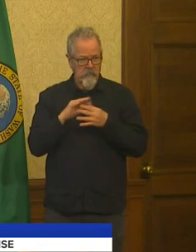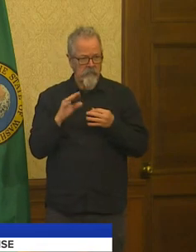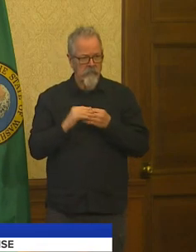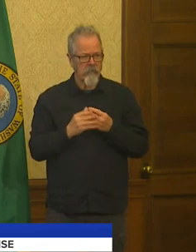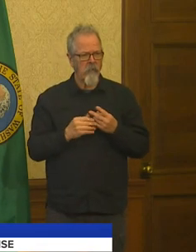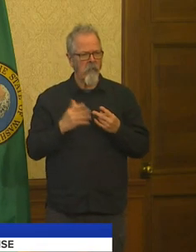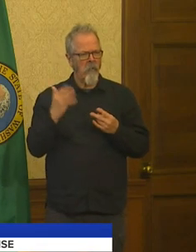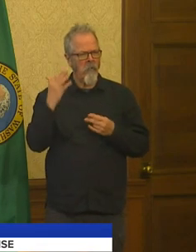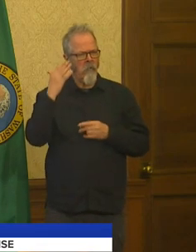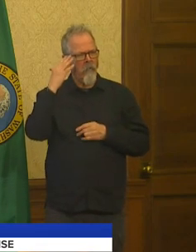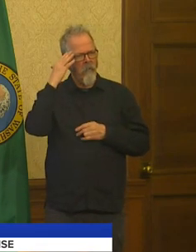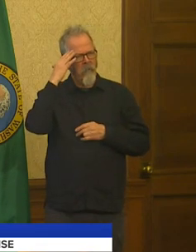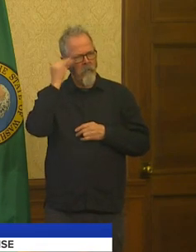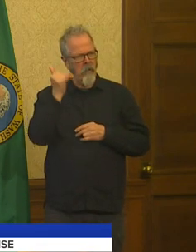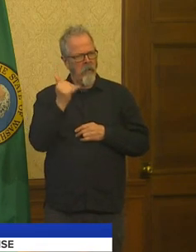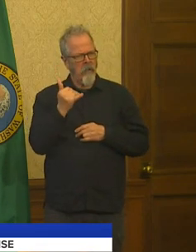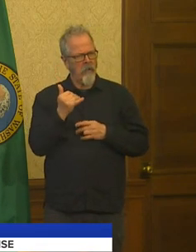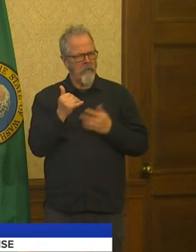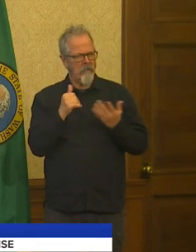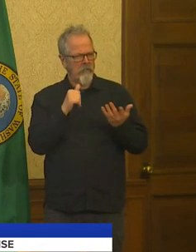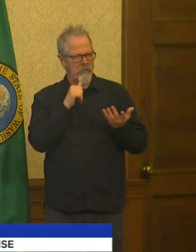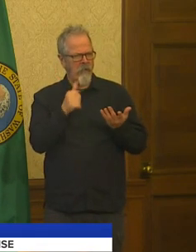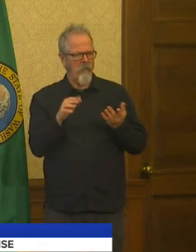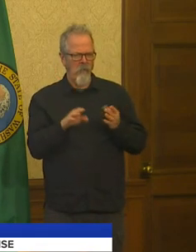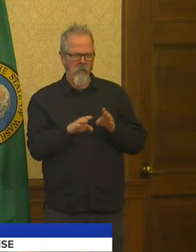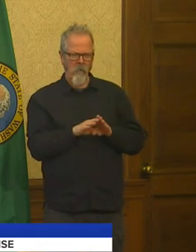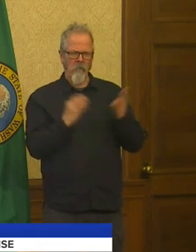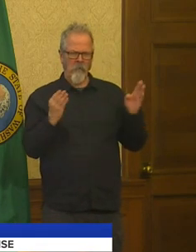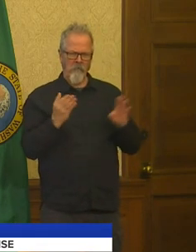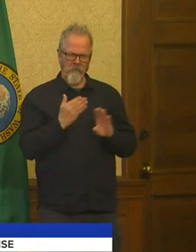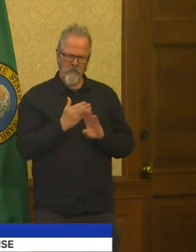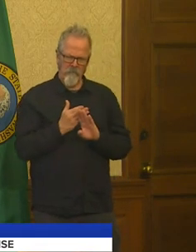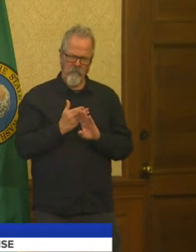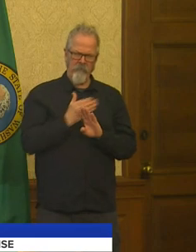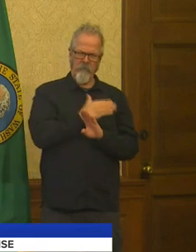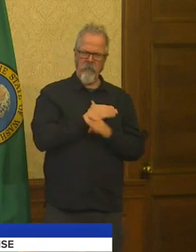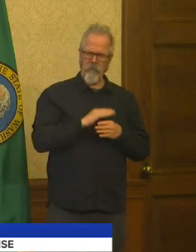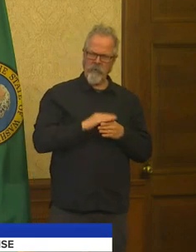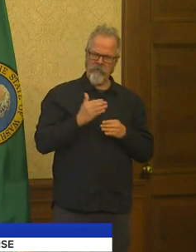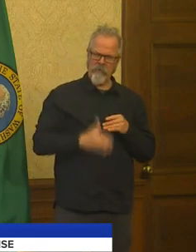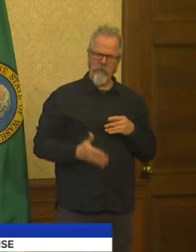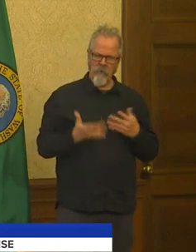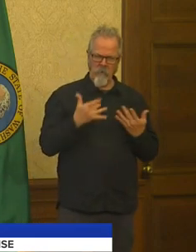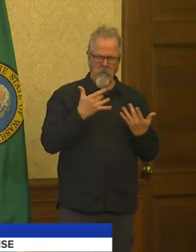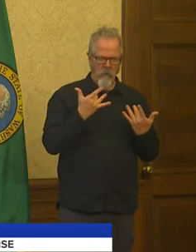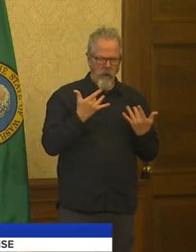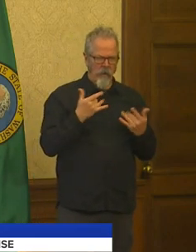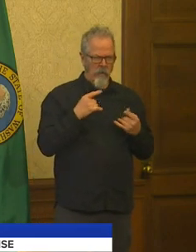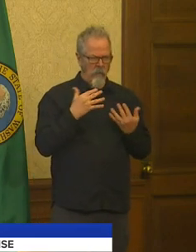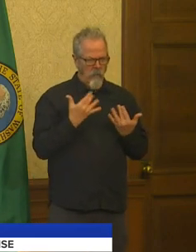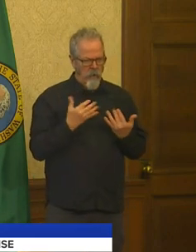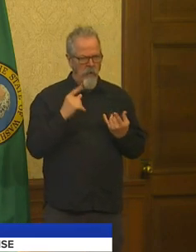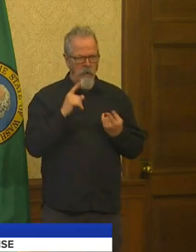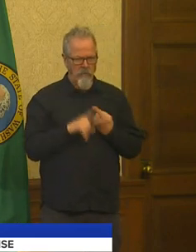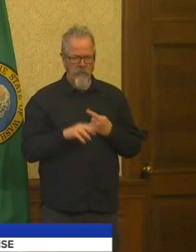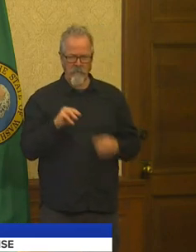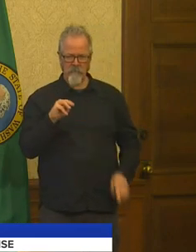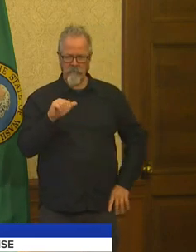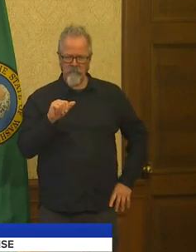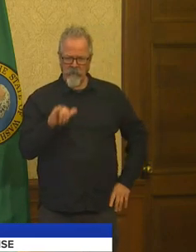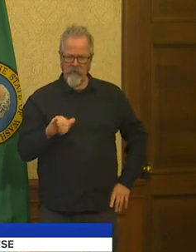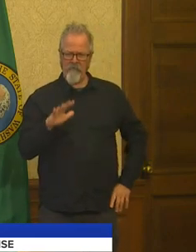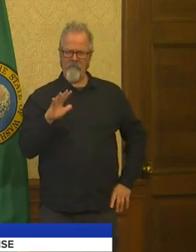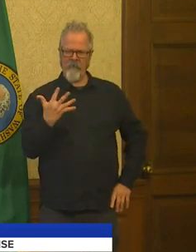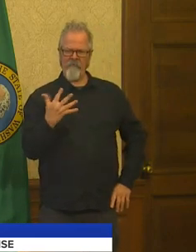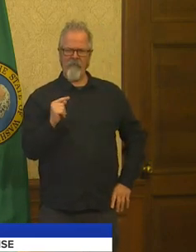that is there. And finally, related to that is just some of us need a haircut. So when are the barbershops going to open?